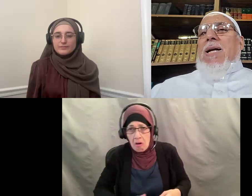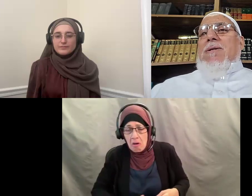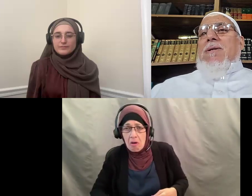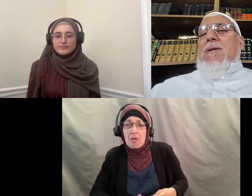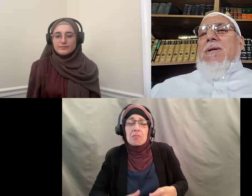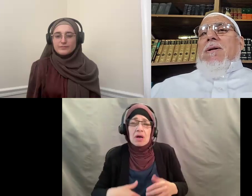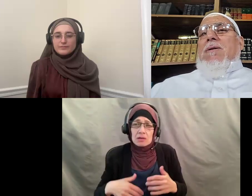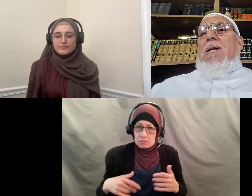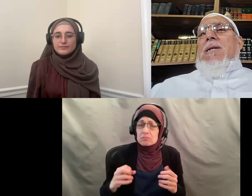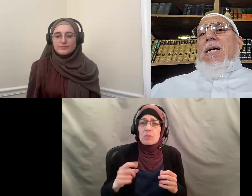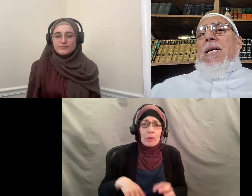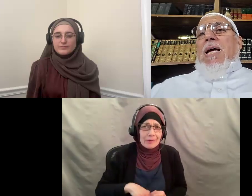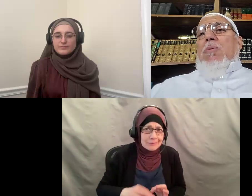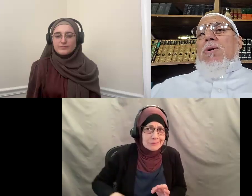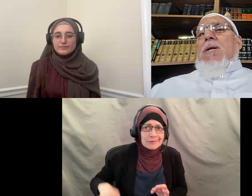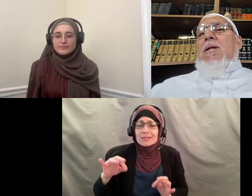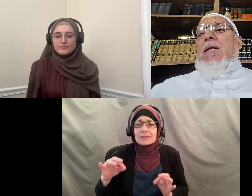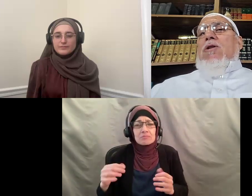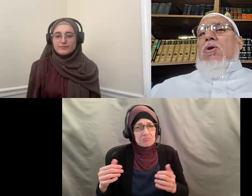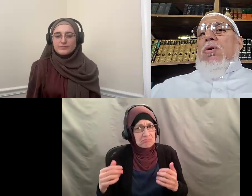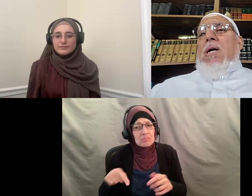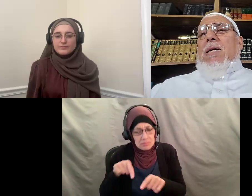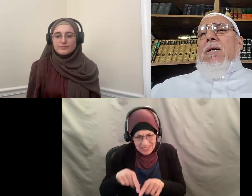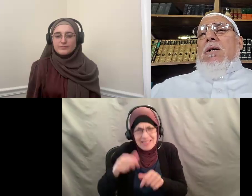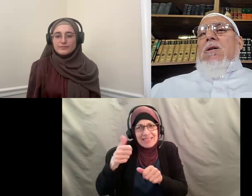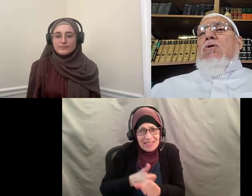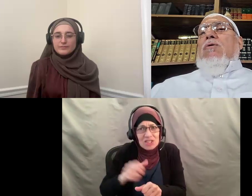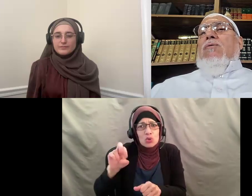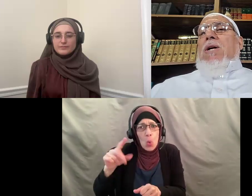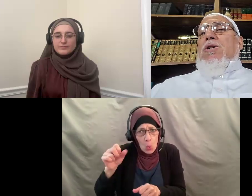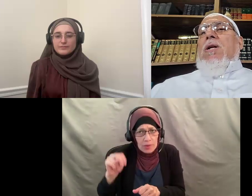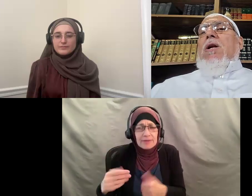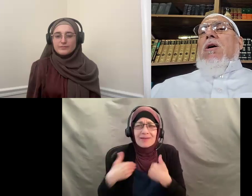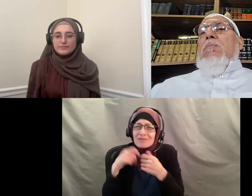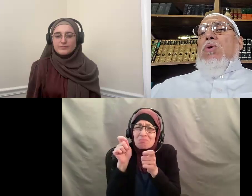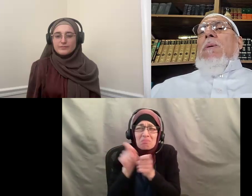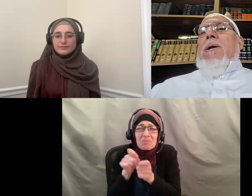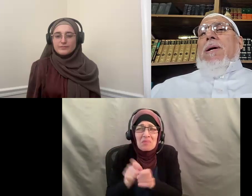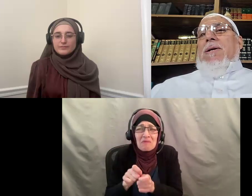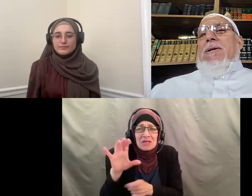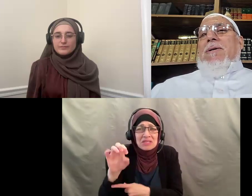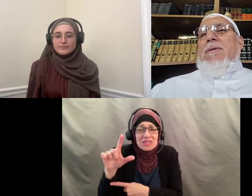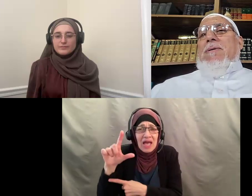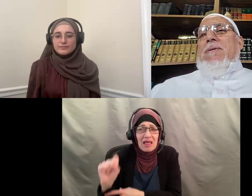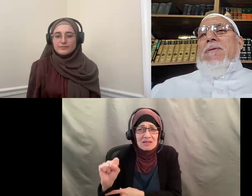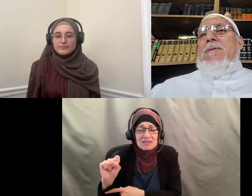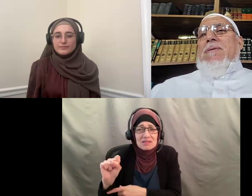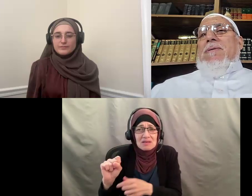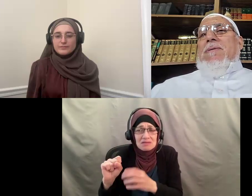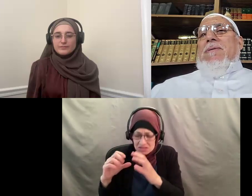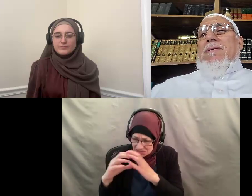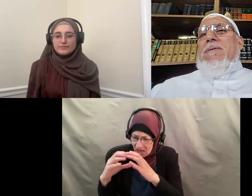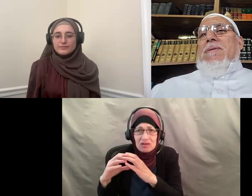of cells that enables that organ to function properly.